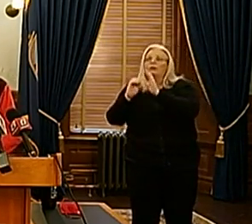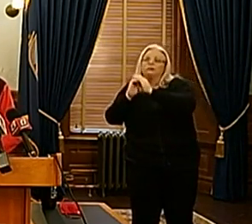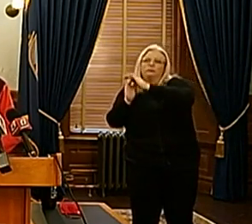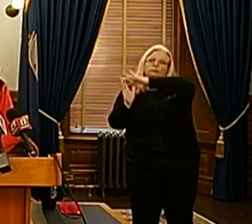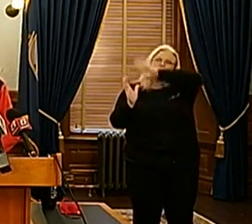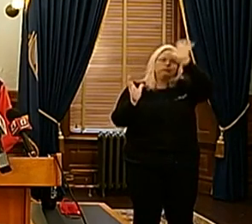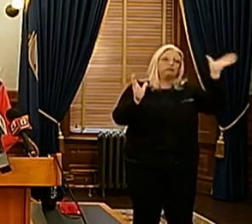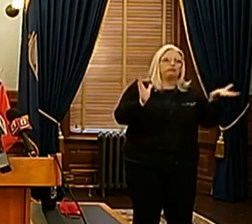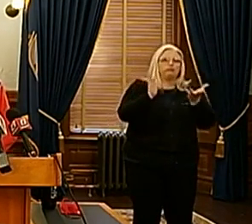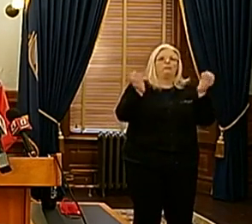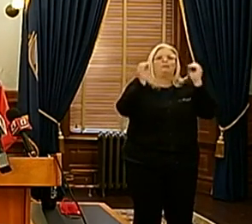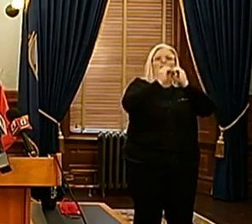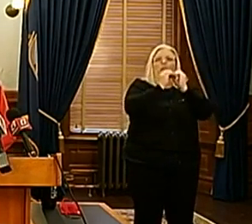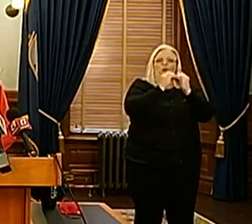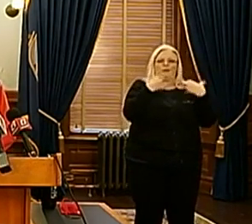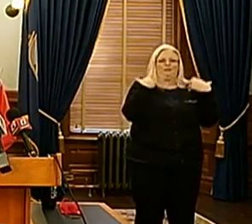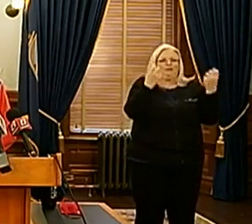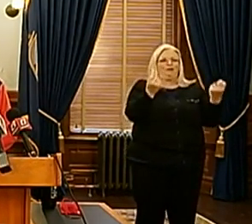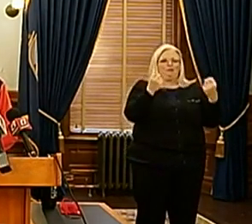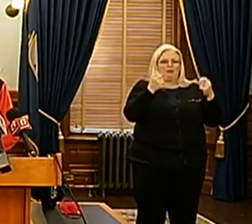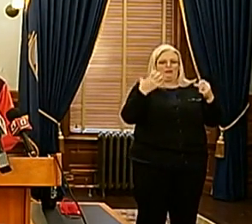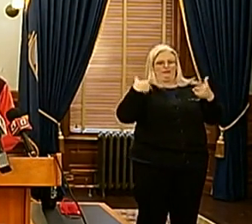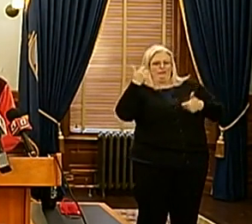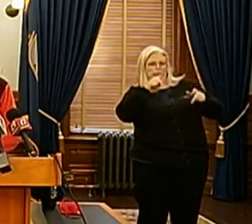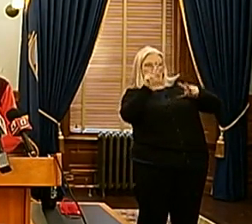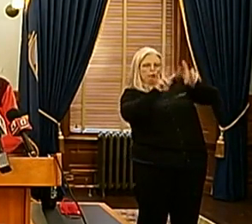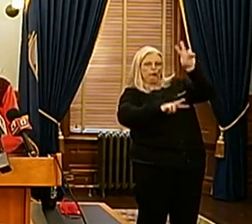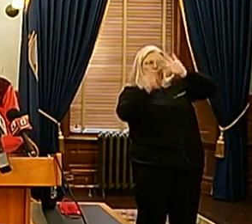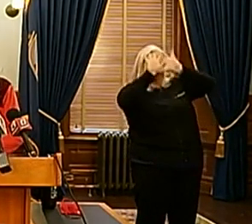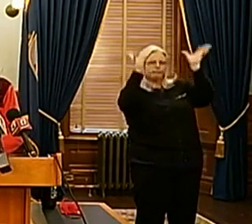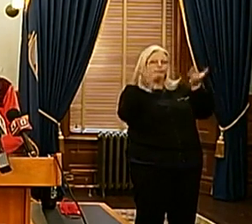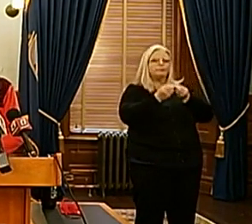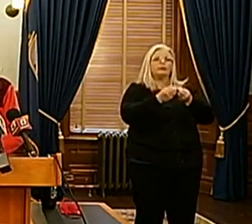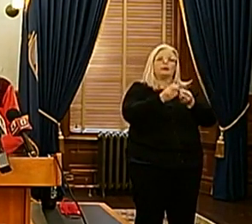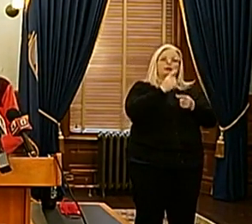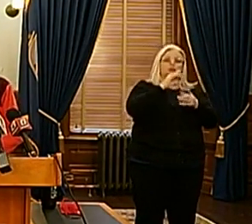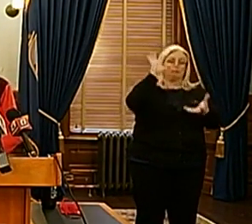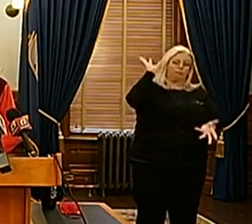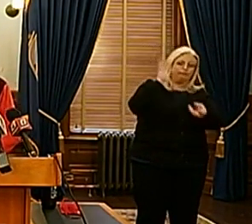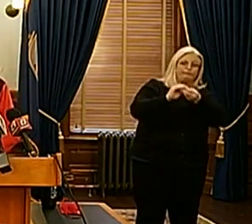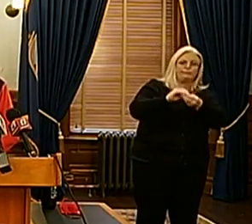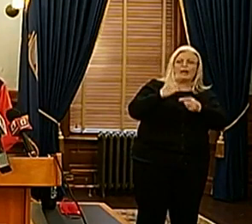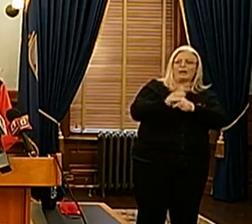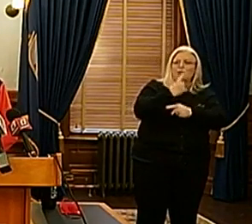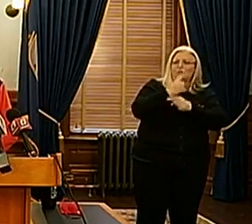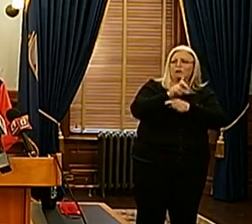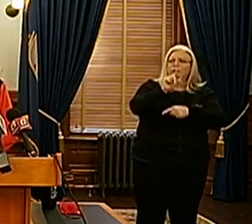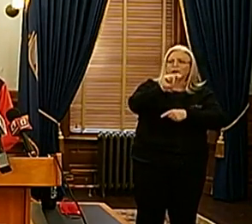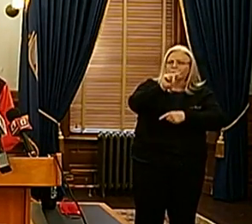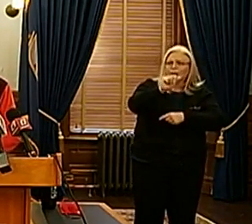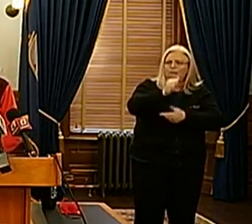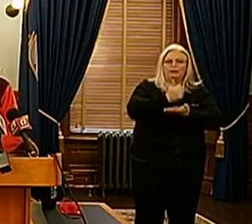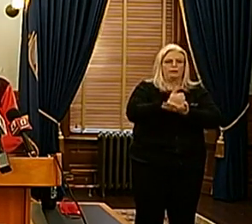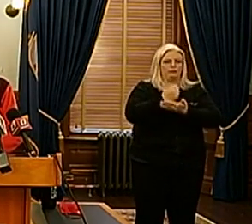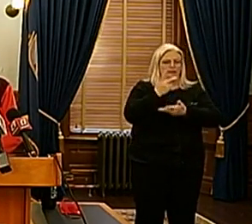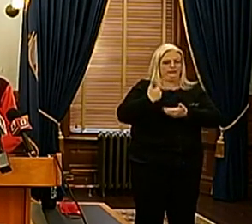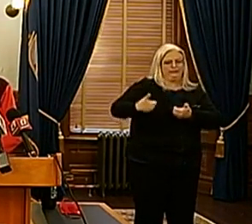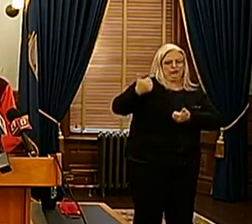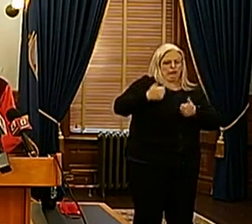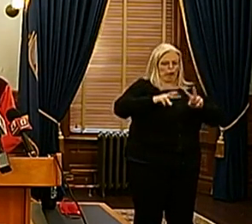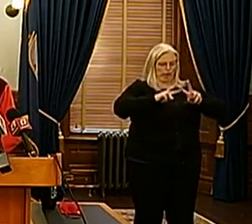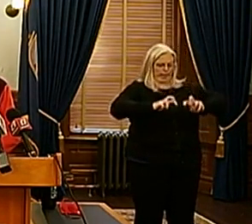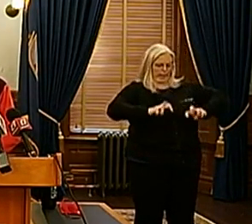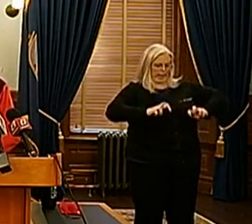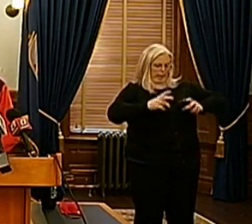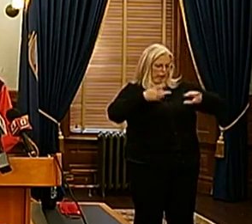health officials to consider. We need comprehensive, accurate data that health officials can analyze to determine